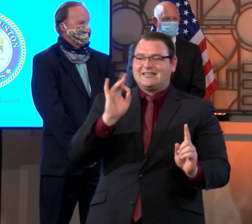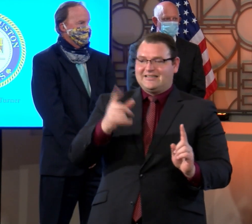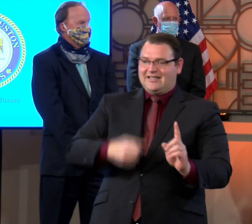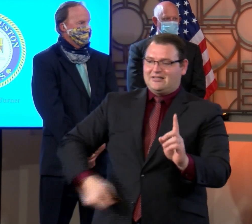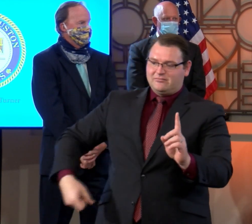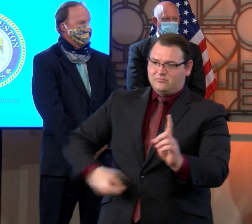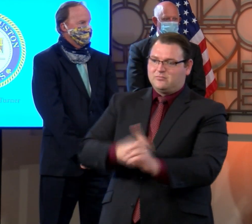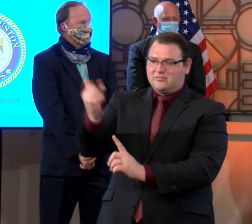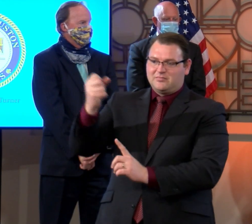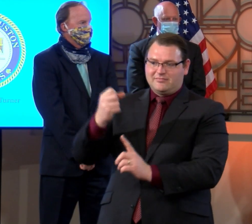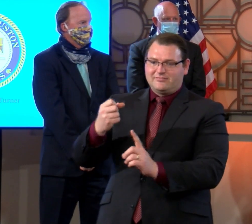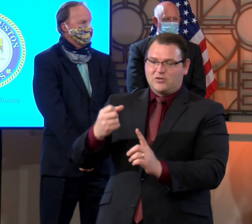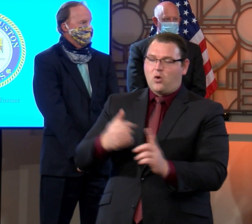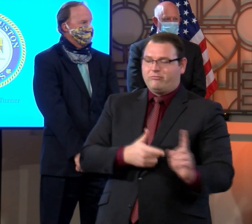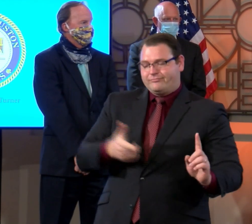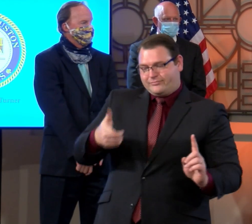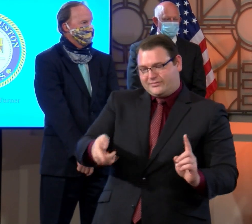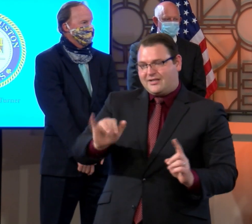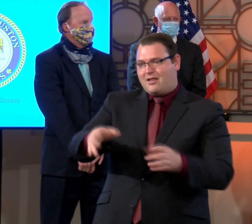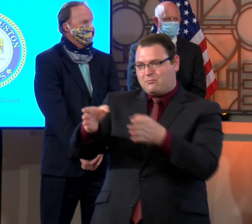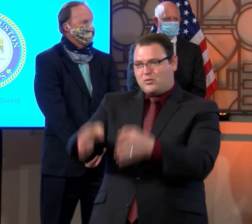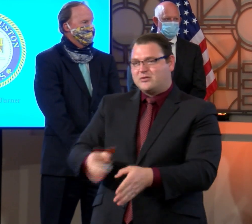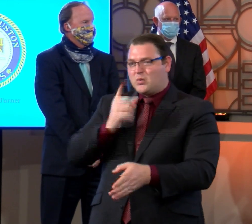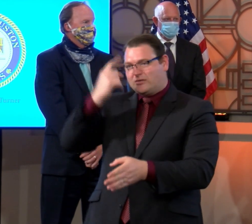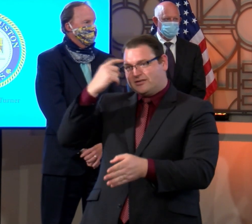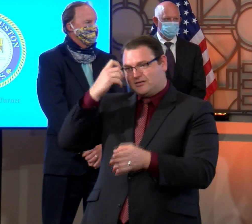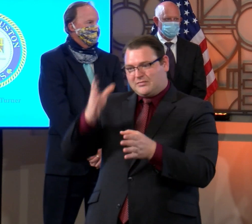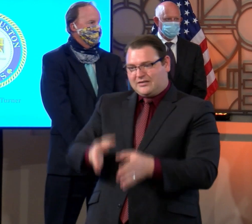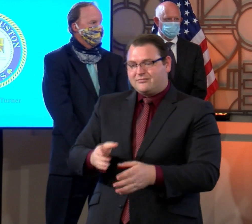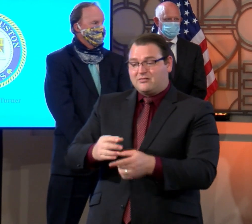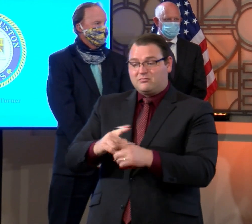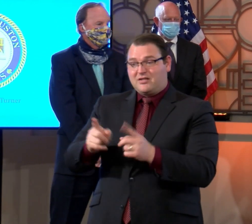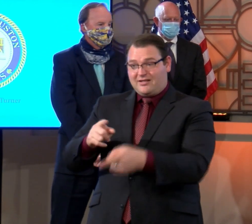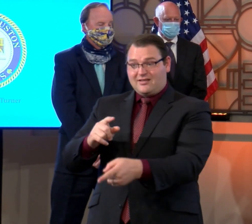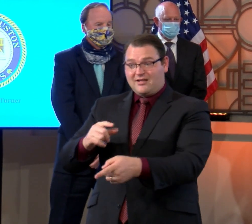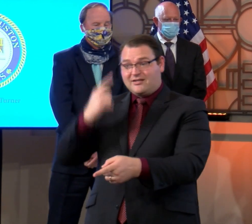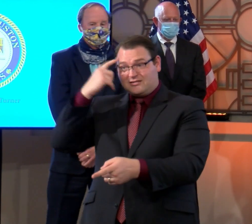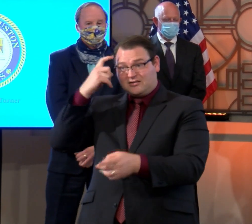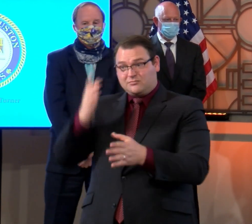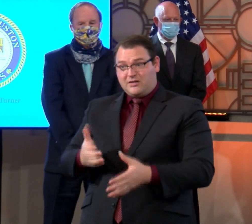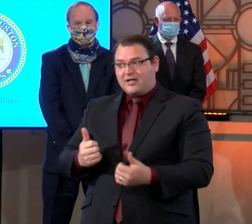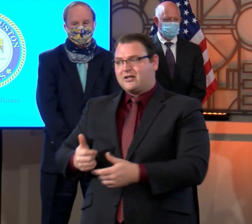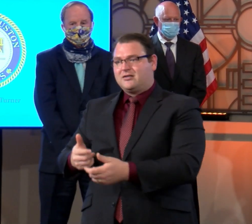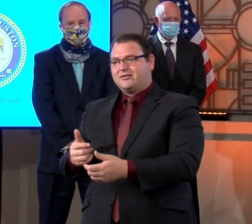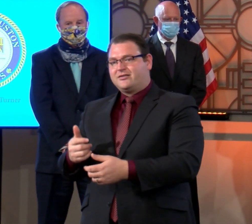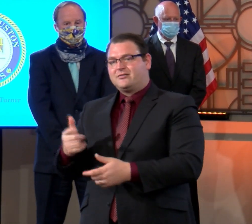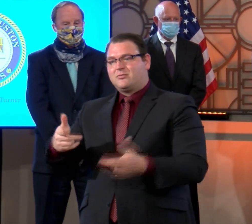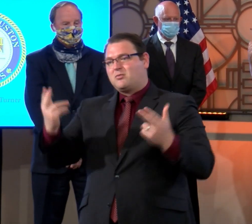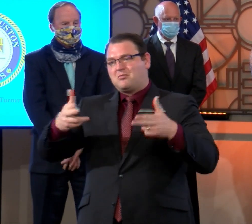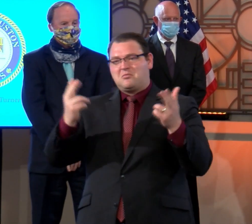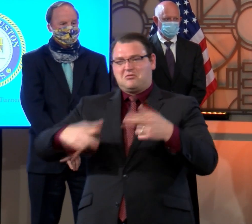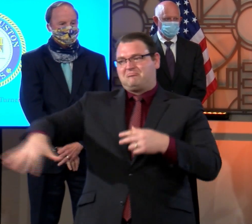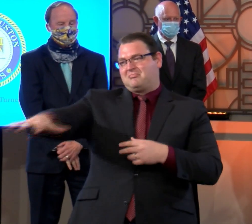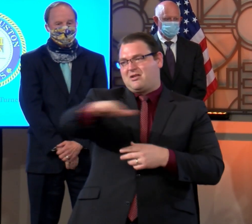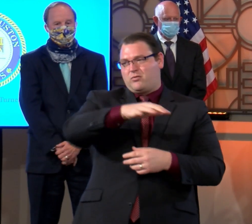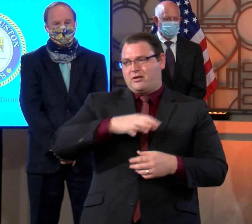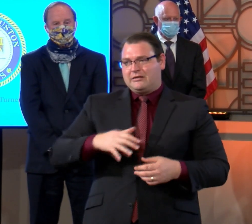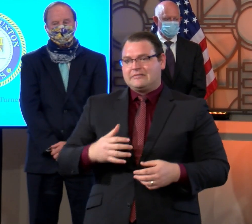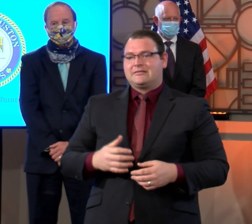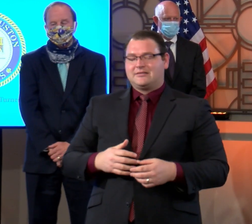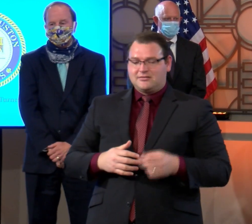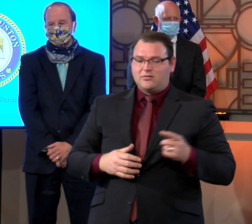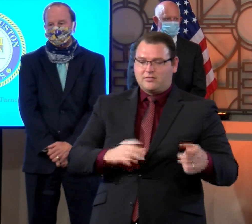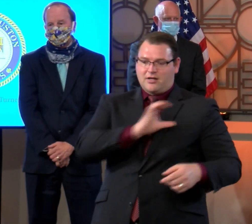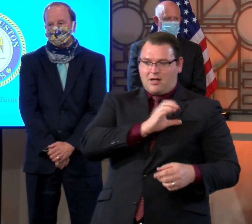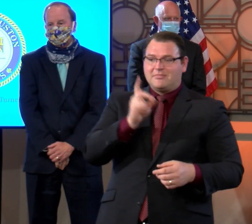and sadly he passed away, but that suspect was shooting up that neighborhood pretty good. So that's my report, and I just wanted to make sure that the media